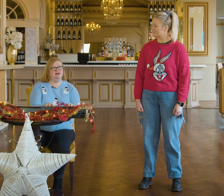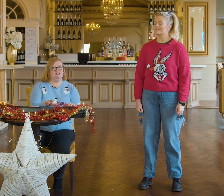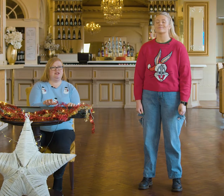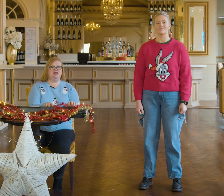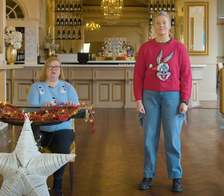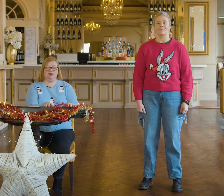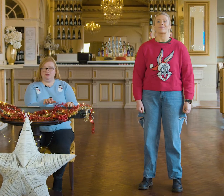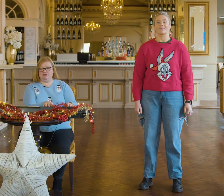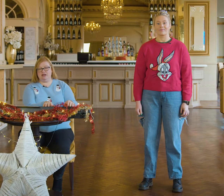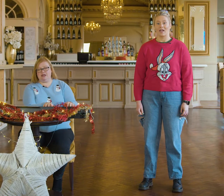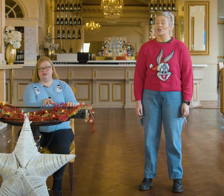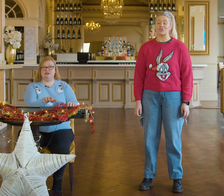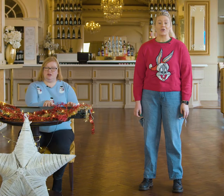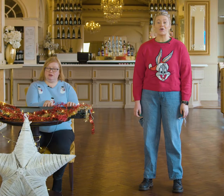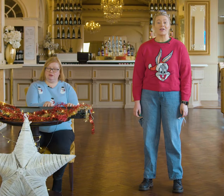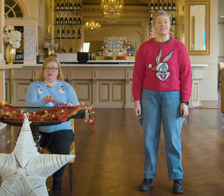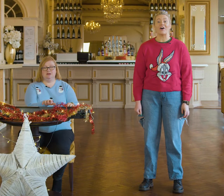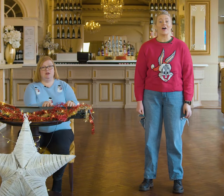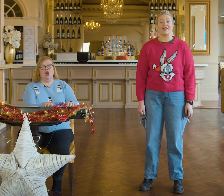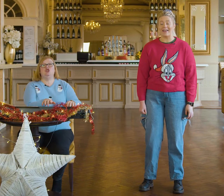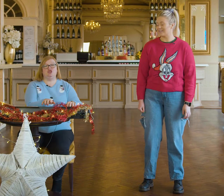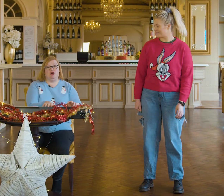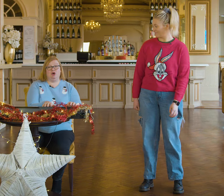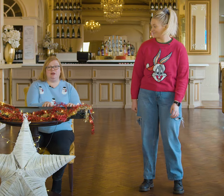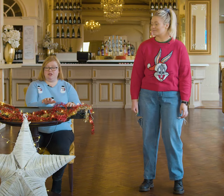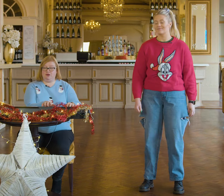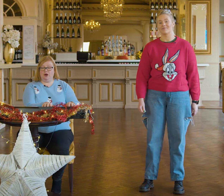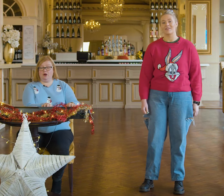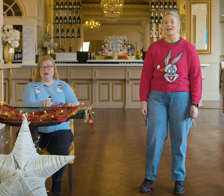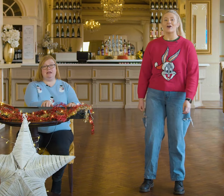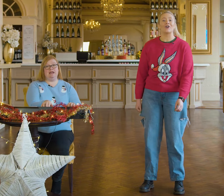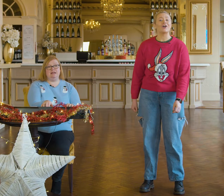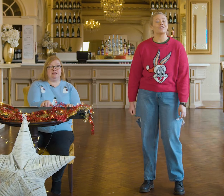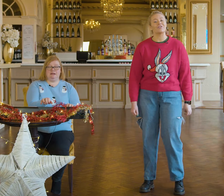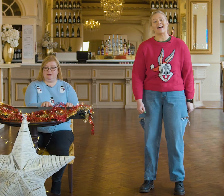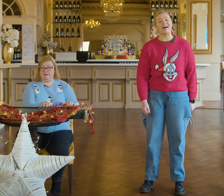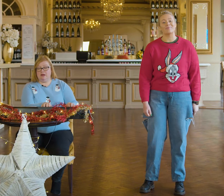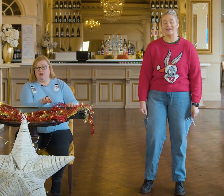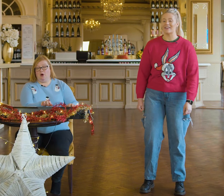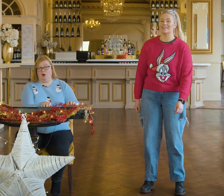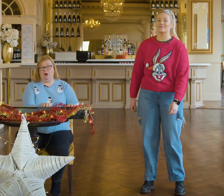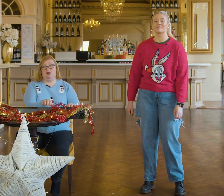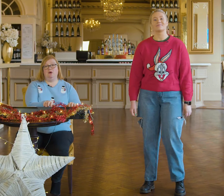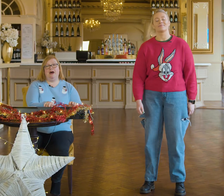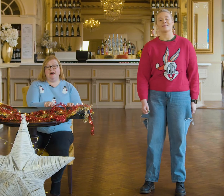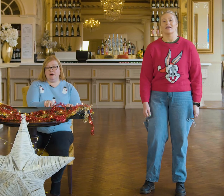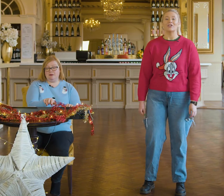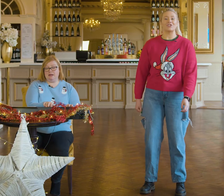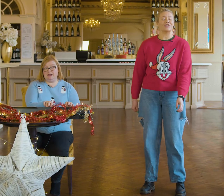1, 2, 3. Snow is falling Snow is falling all around me. all around me.